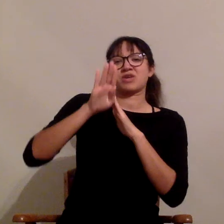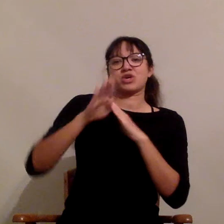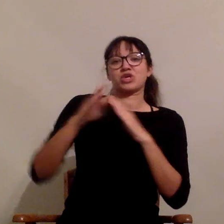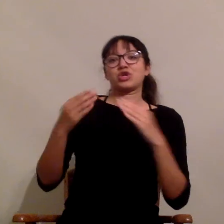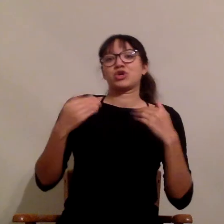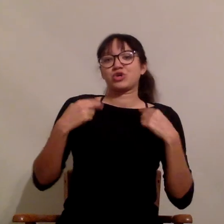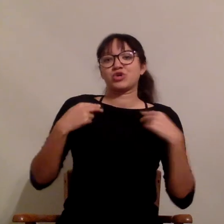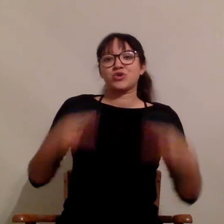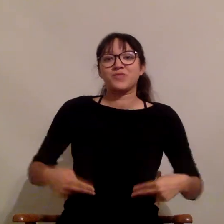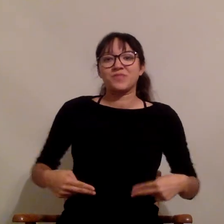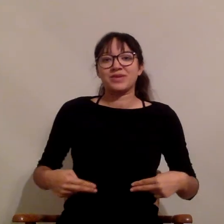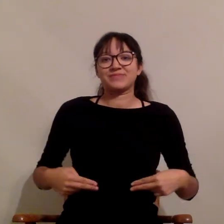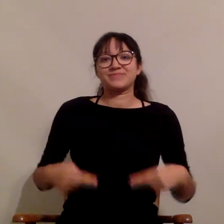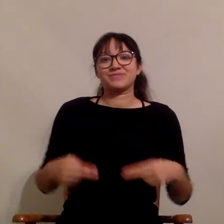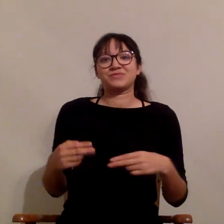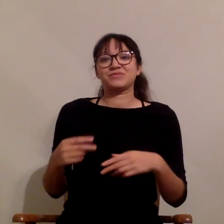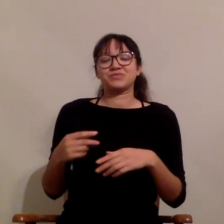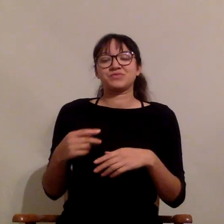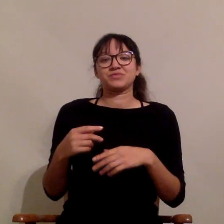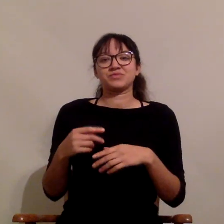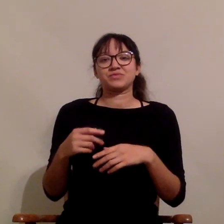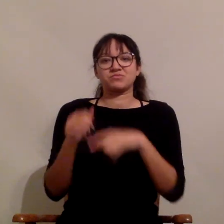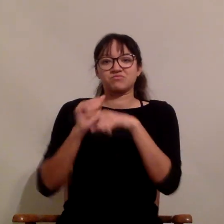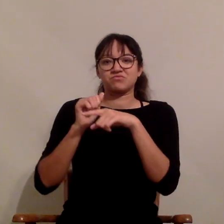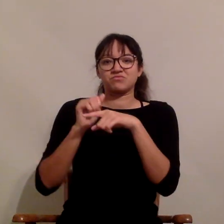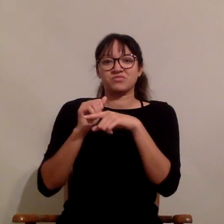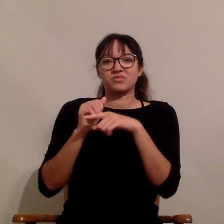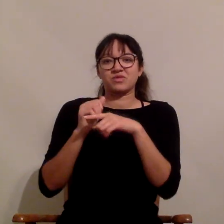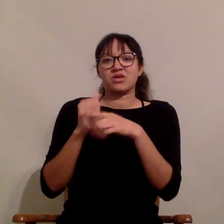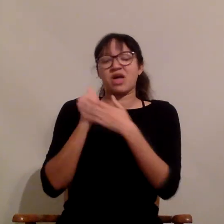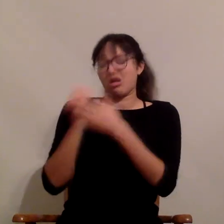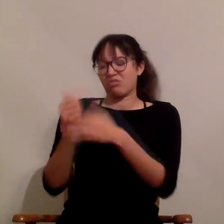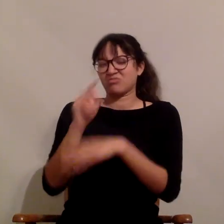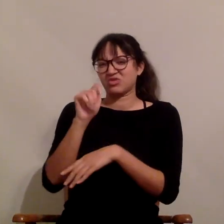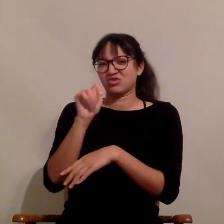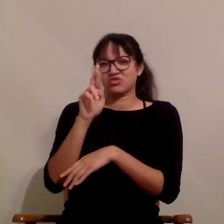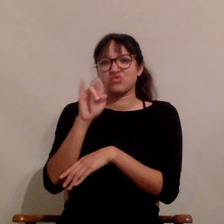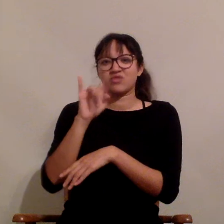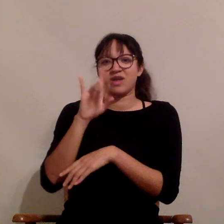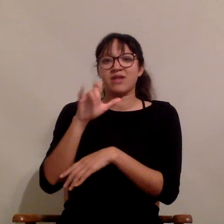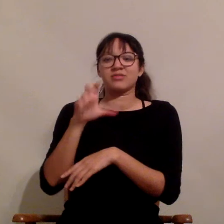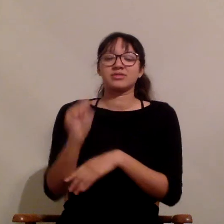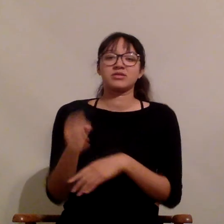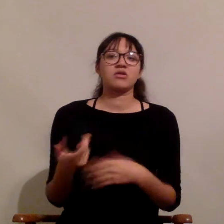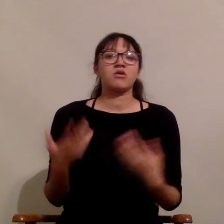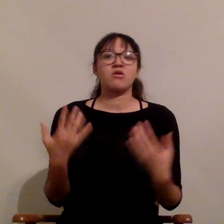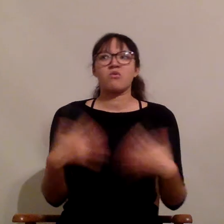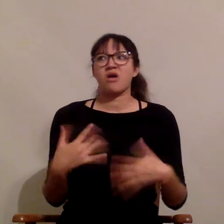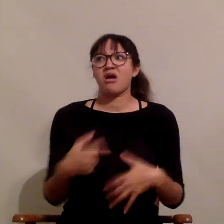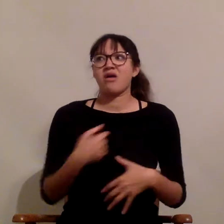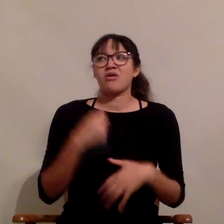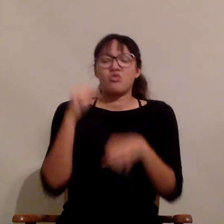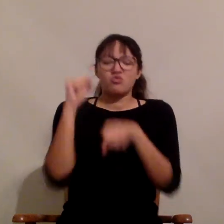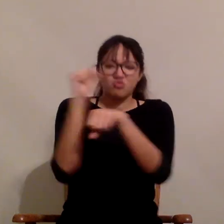It blows my mind to think that all this, the incredible work that I'm pursuing, and the fact